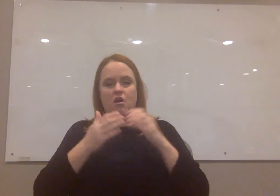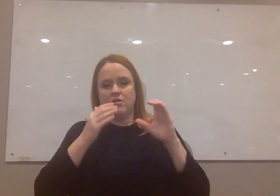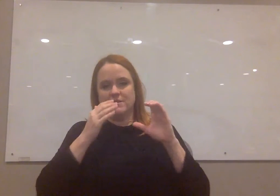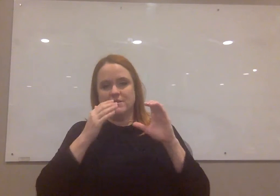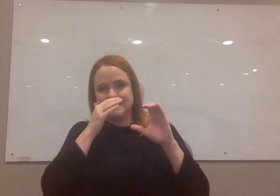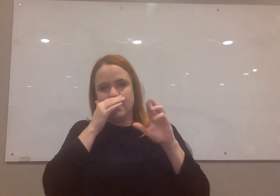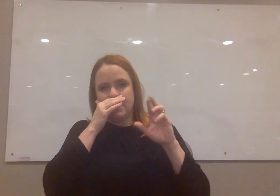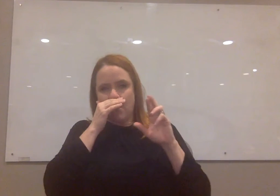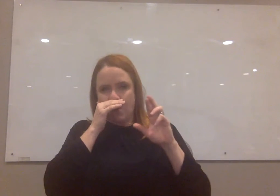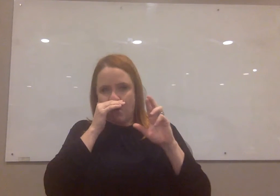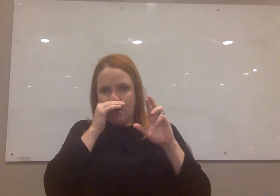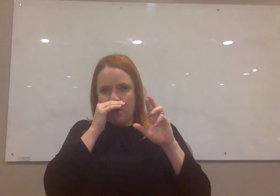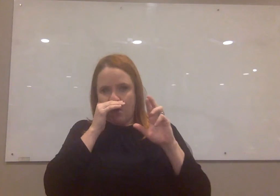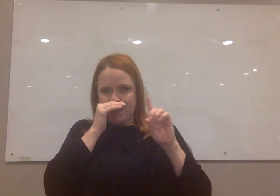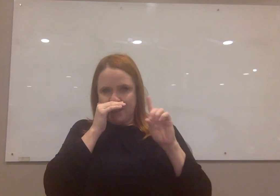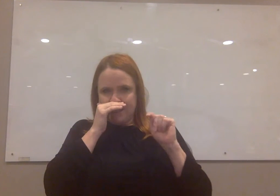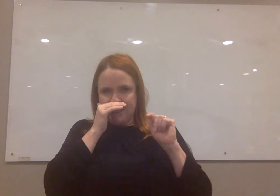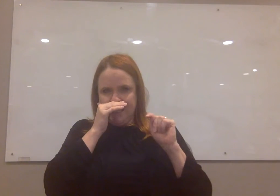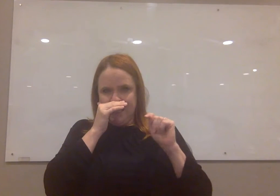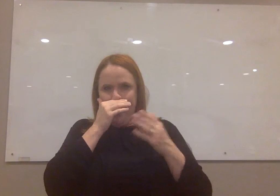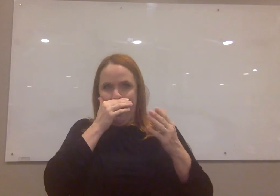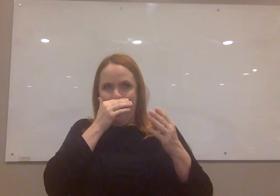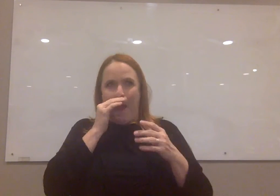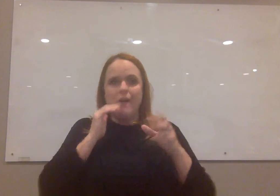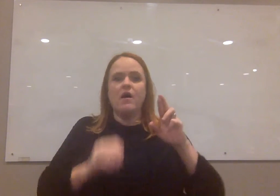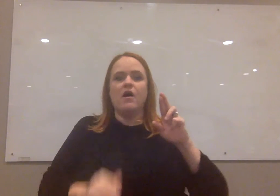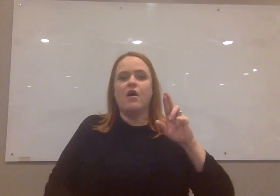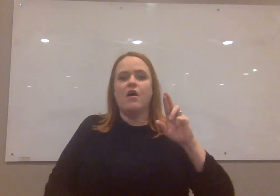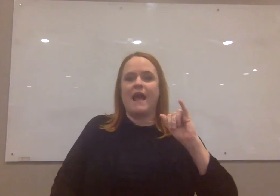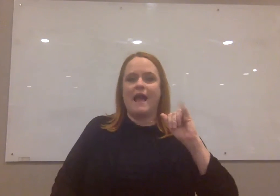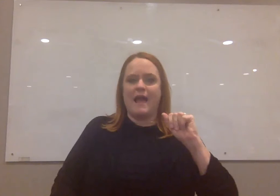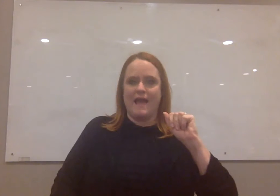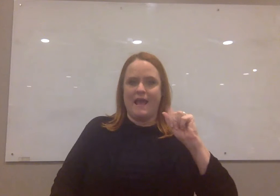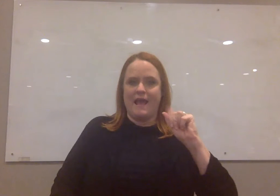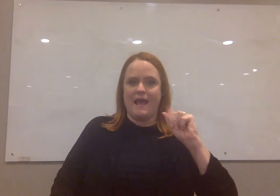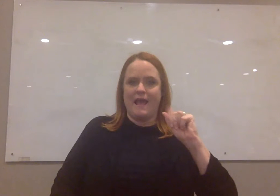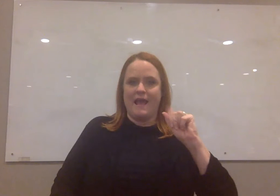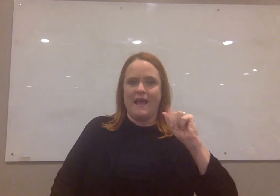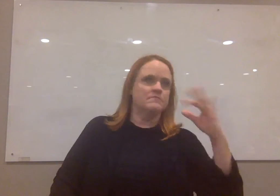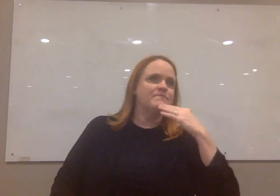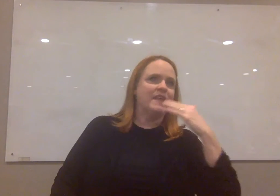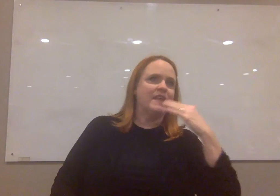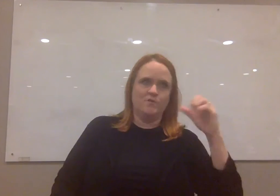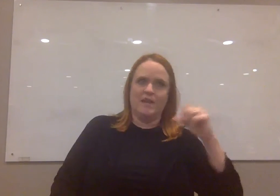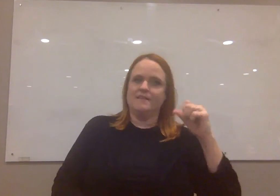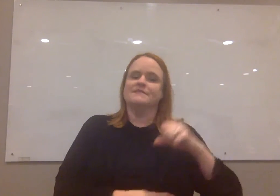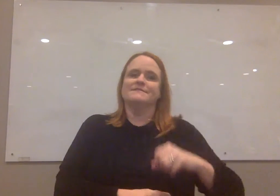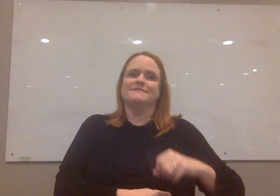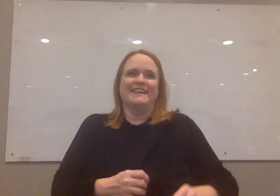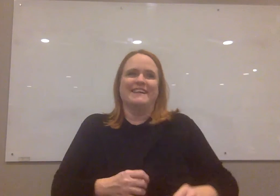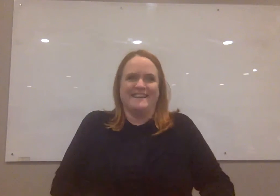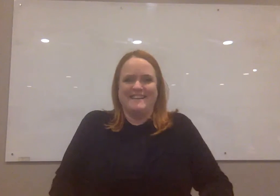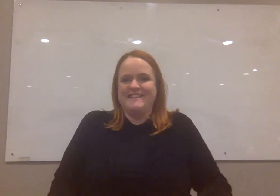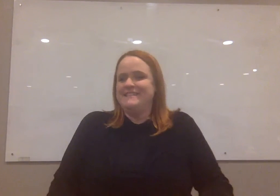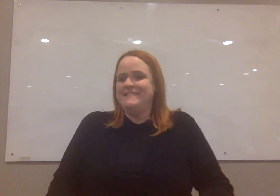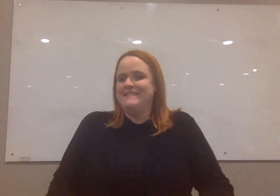now. React is RIAK. I don't know if that matters. Yeah, it does.